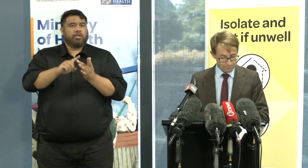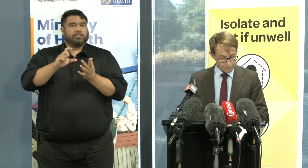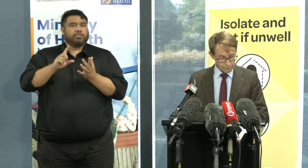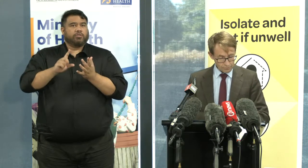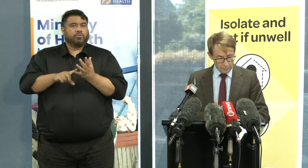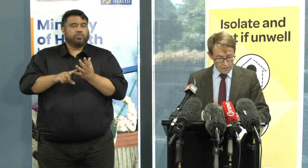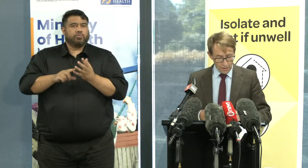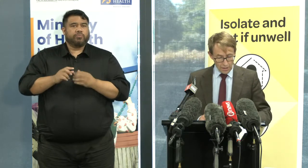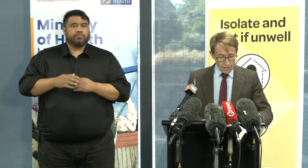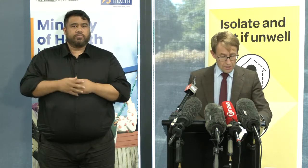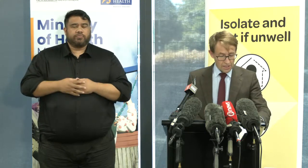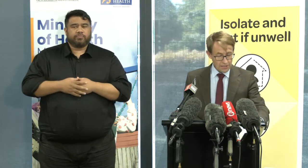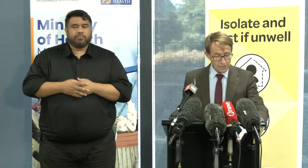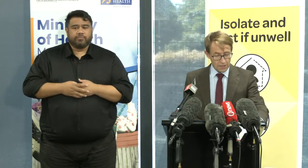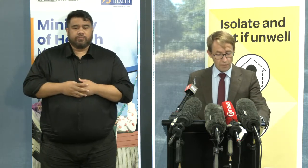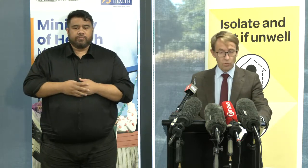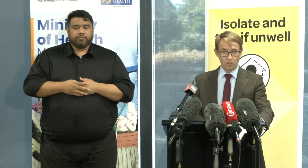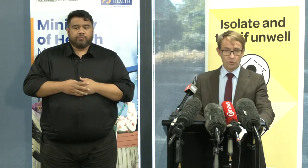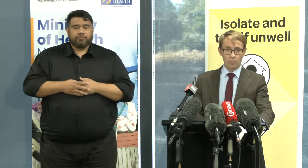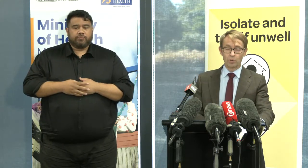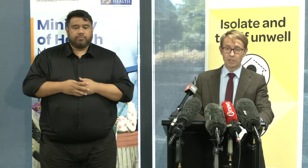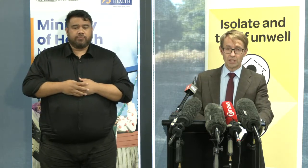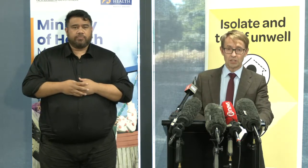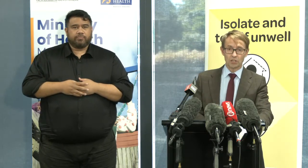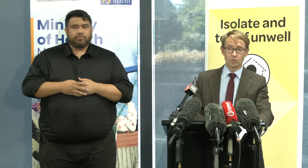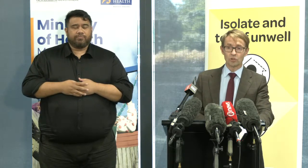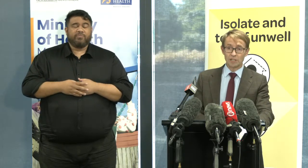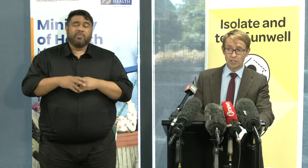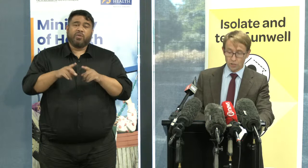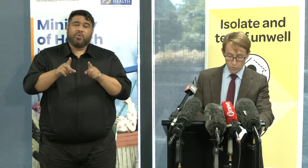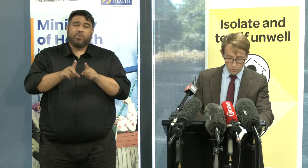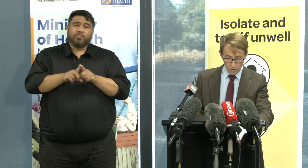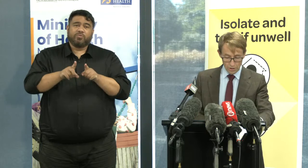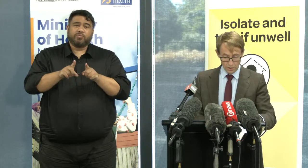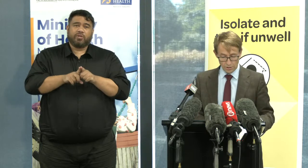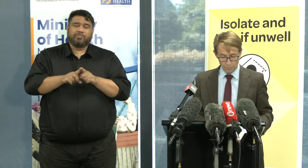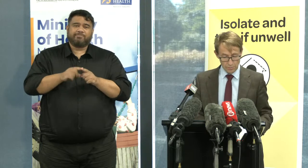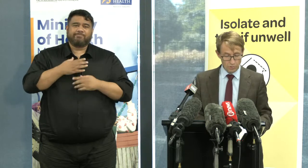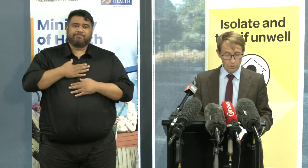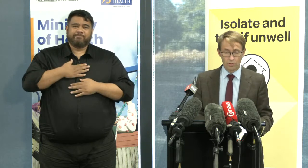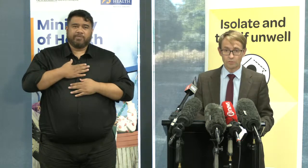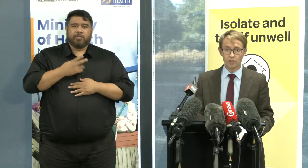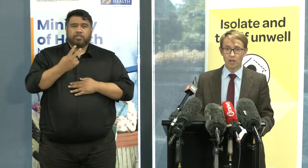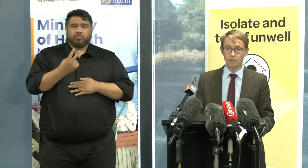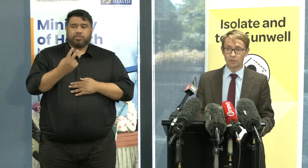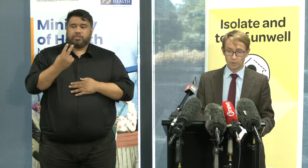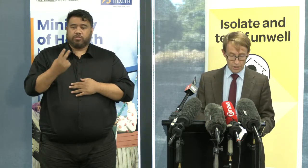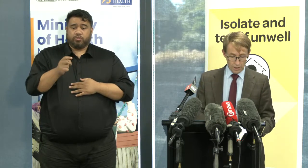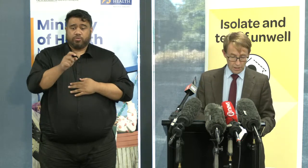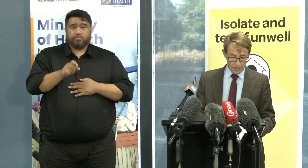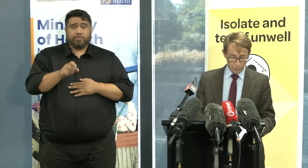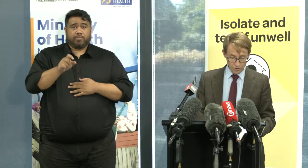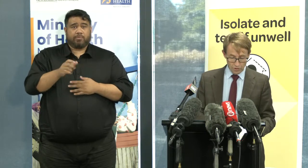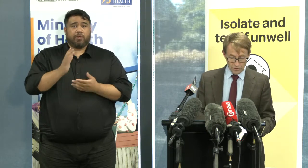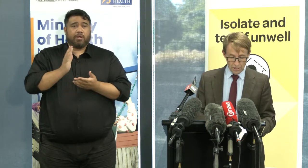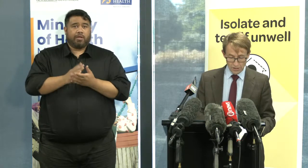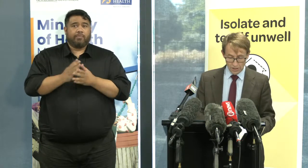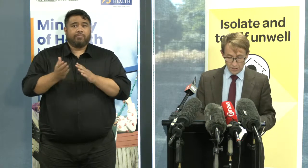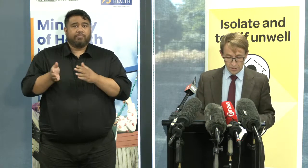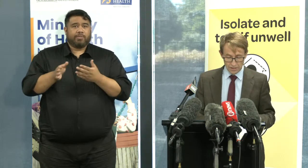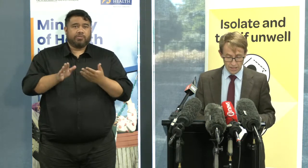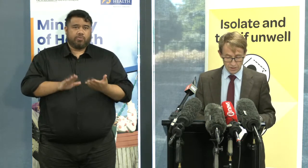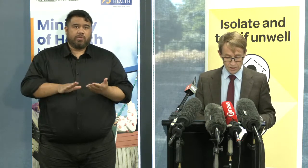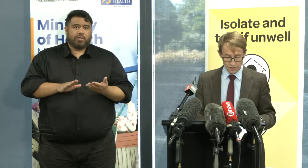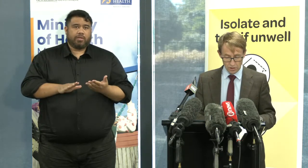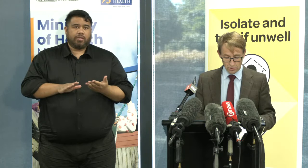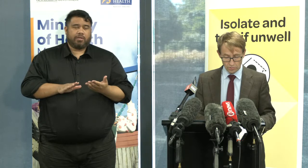units. Sadly, today we're also reporting an additional 22 people who have died with COVID-19,